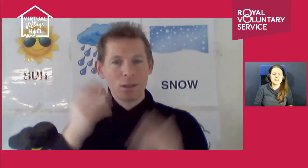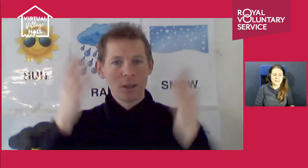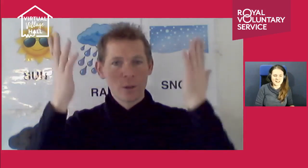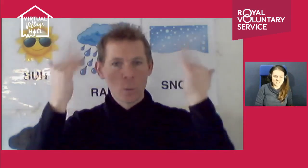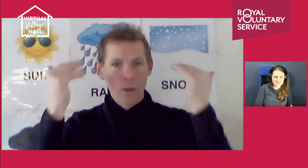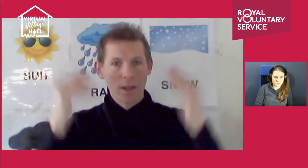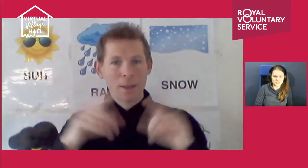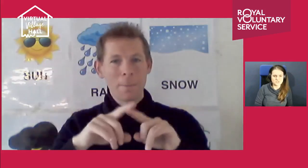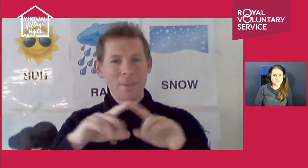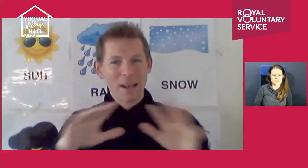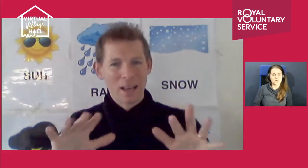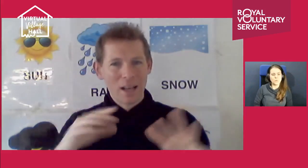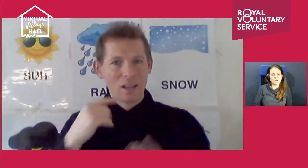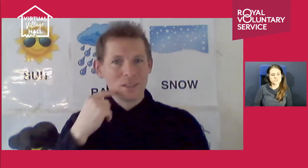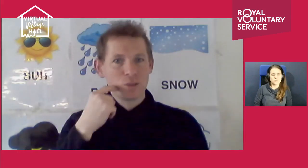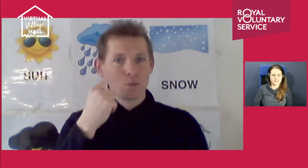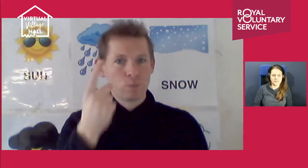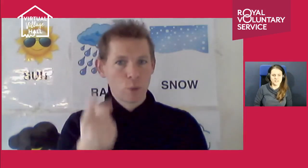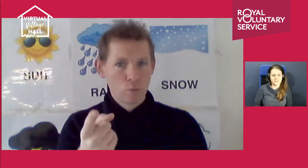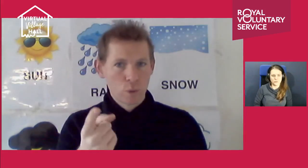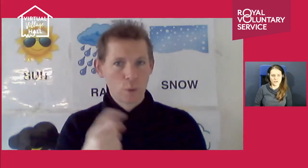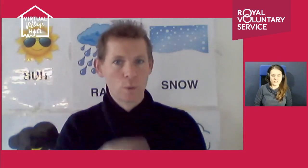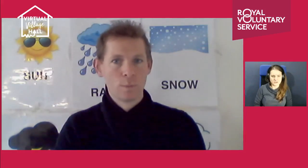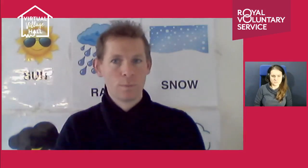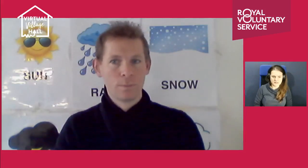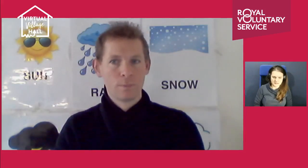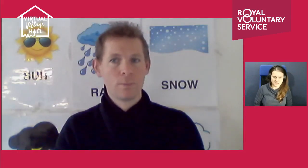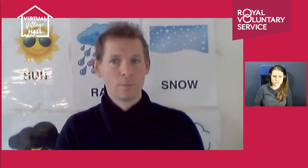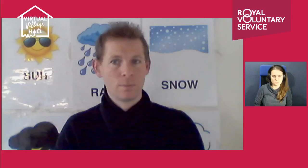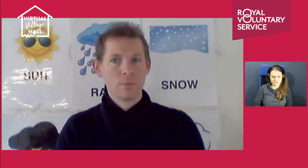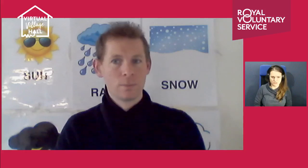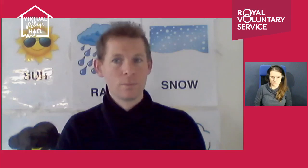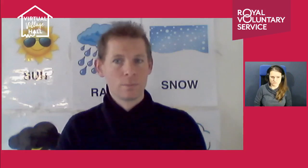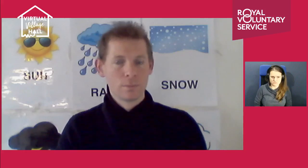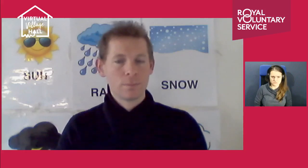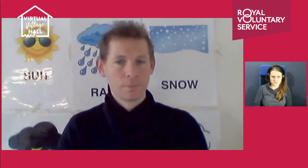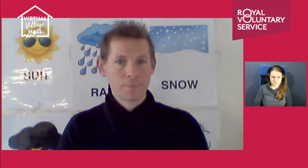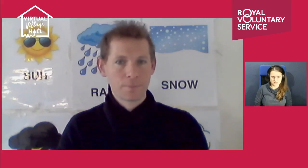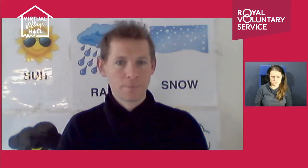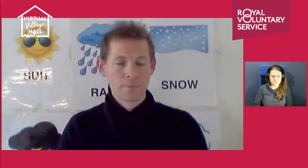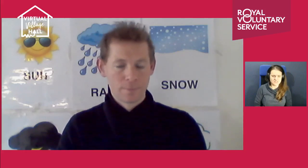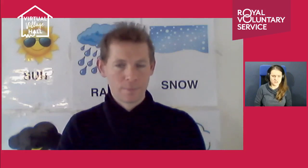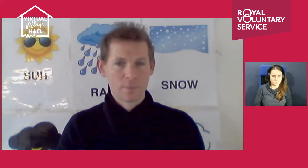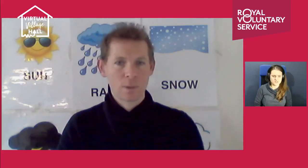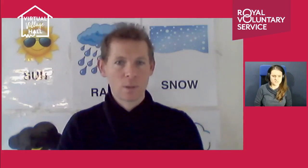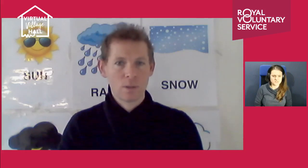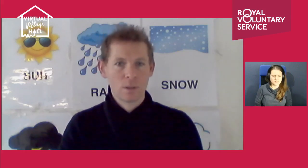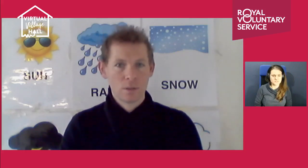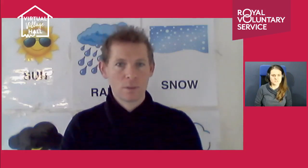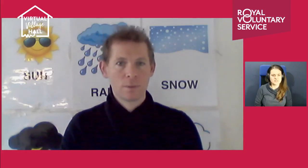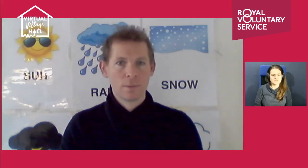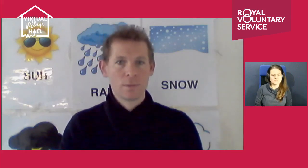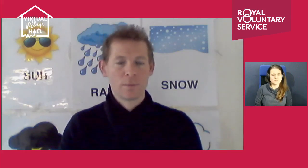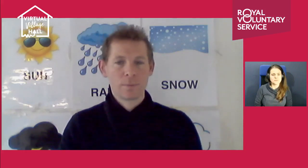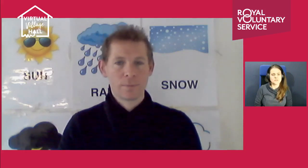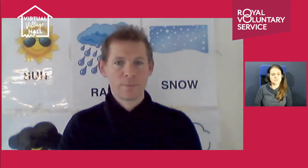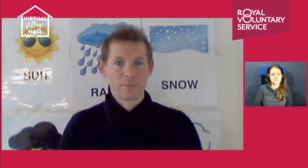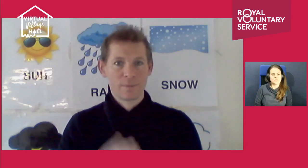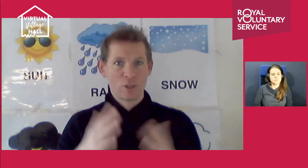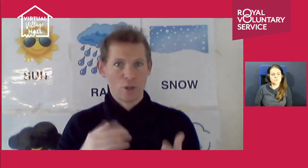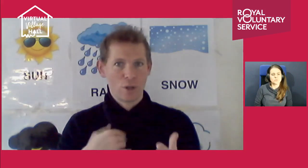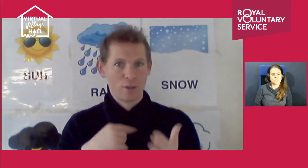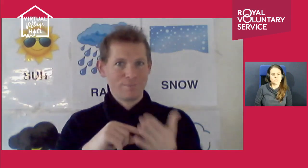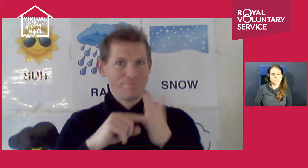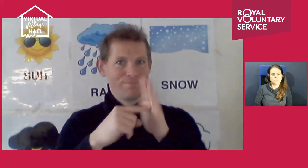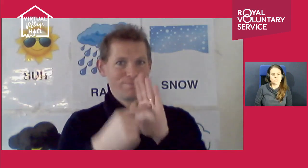So in English language, you would say, what will the weather be like tomorrow? Okay, so that's a lot of words.